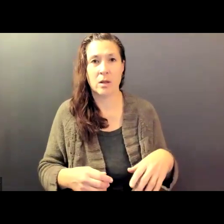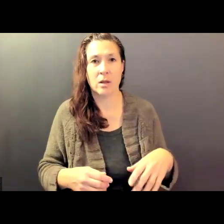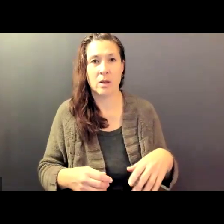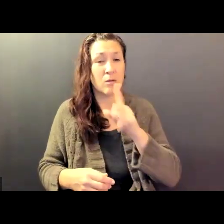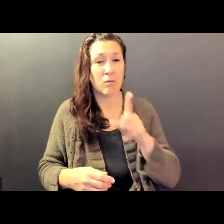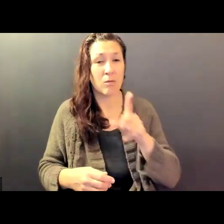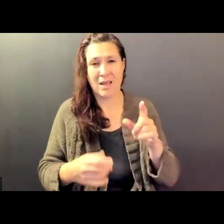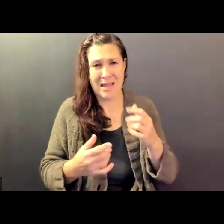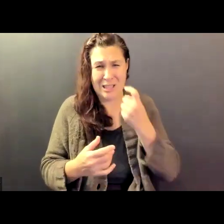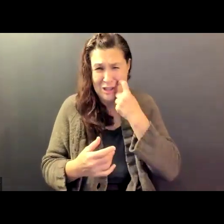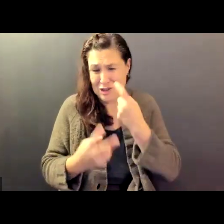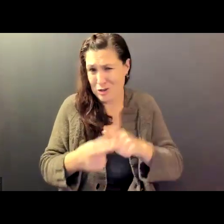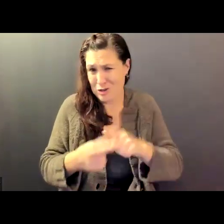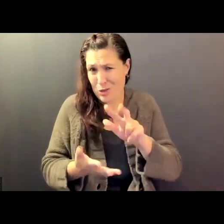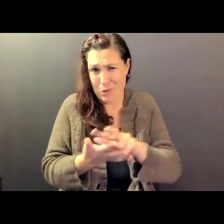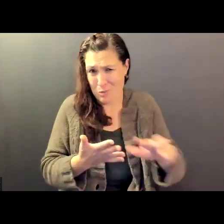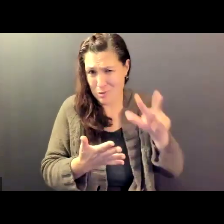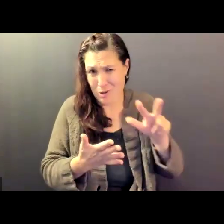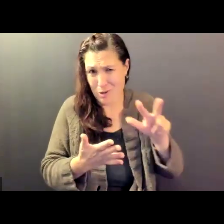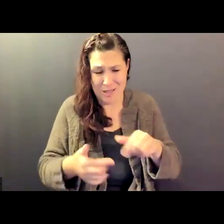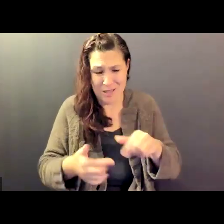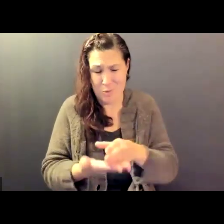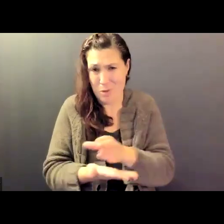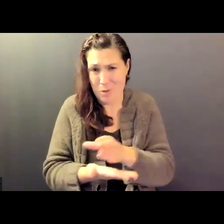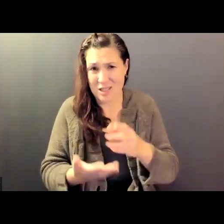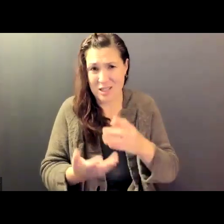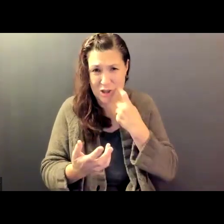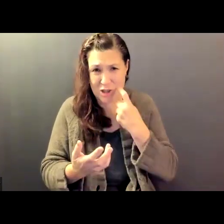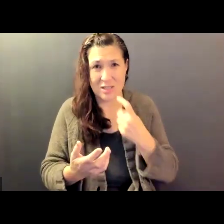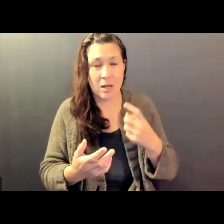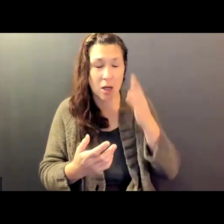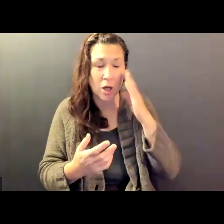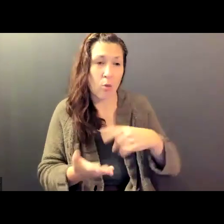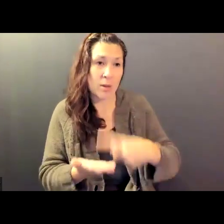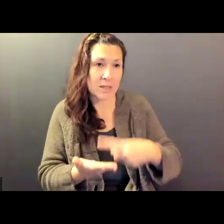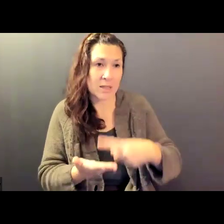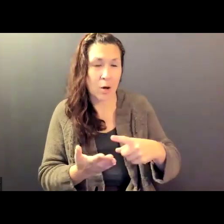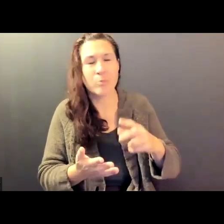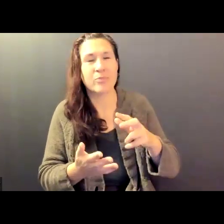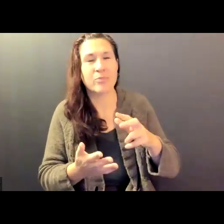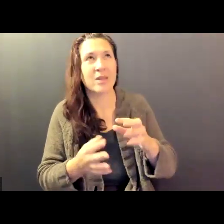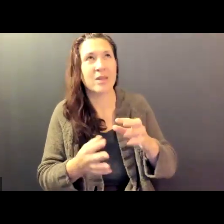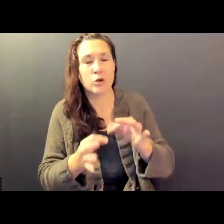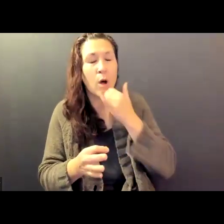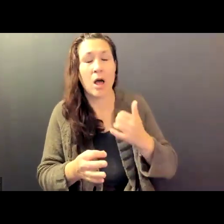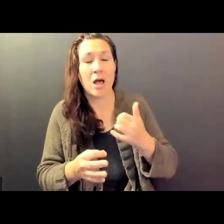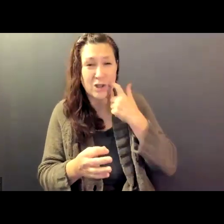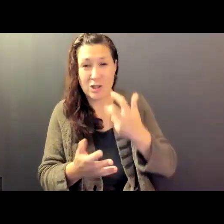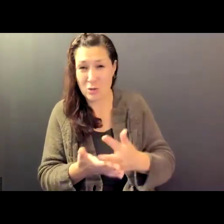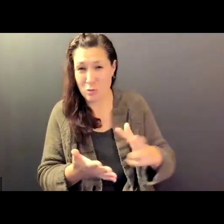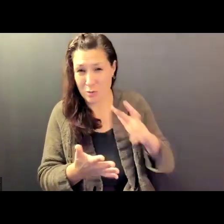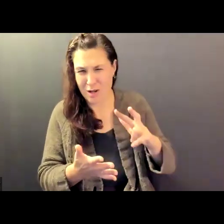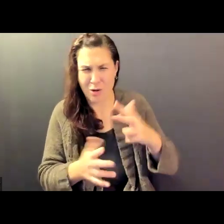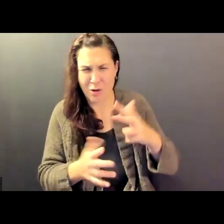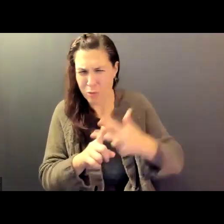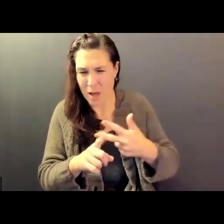think it's so funny for me to think about that, because I think we've been talking about it for 2 years, right? But we're actually only 3 months in. And I think